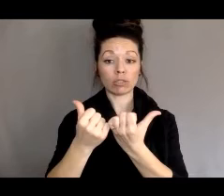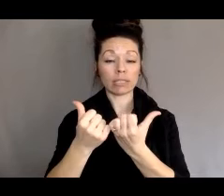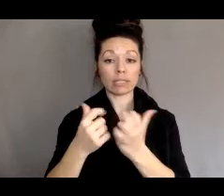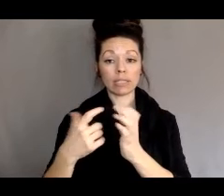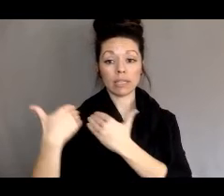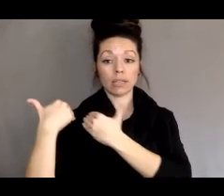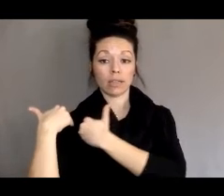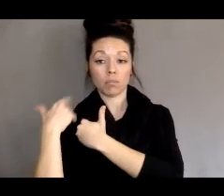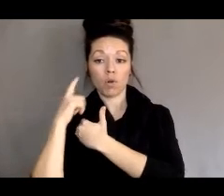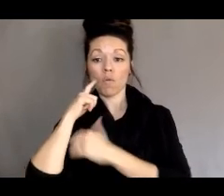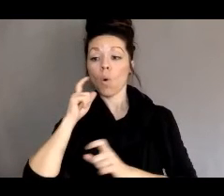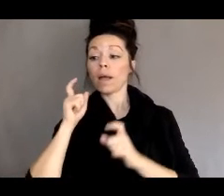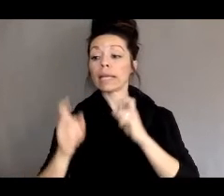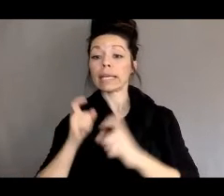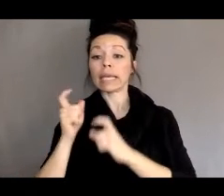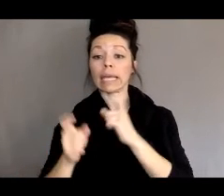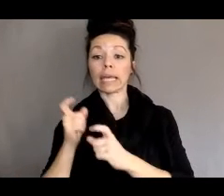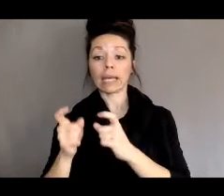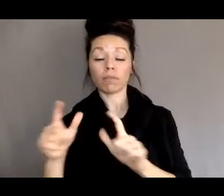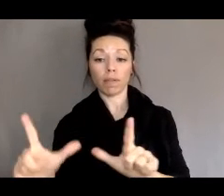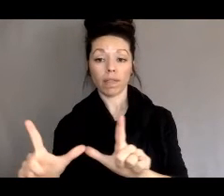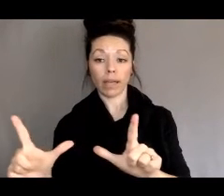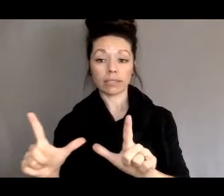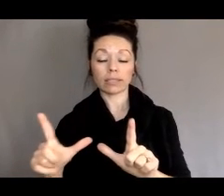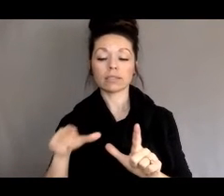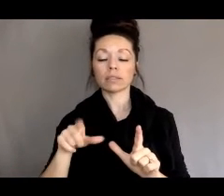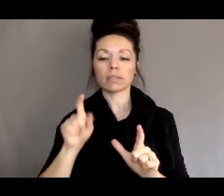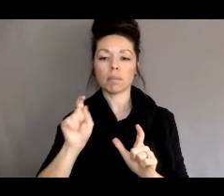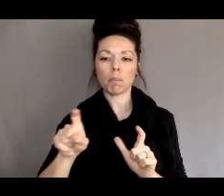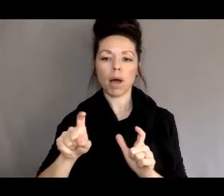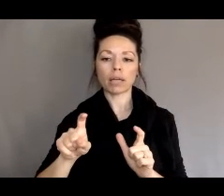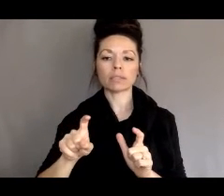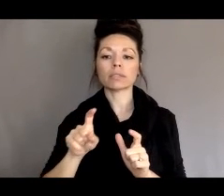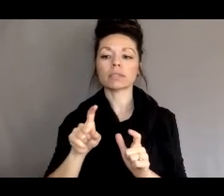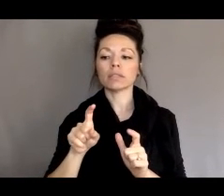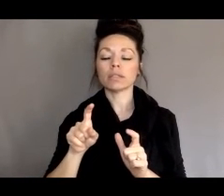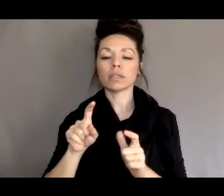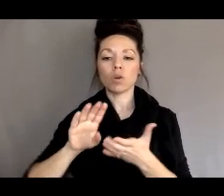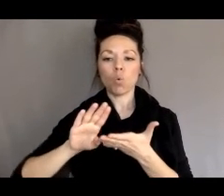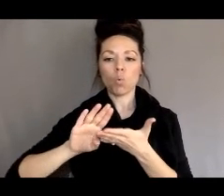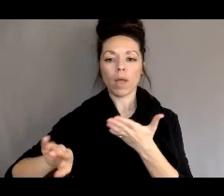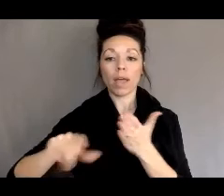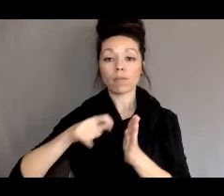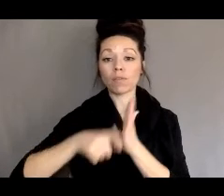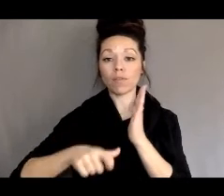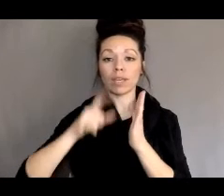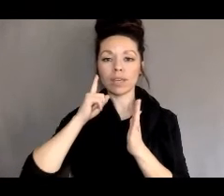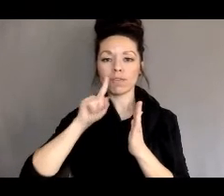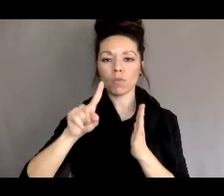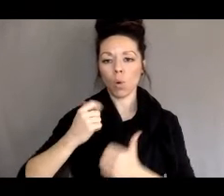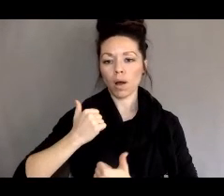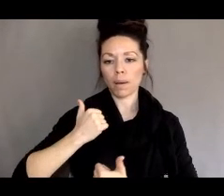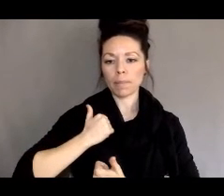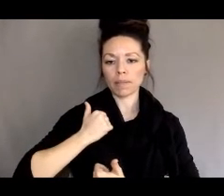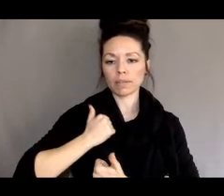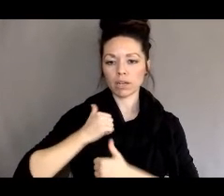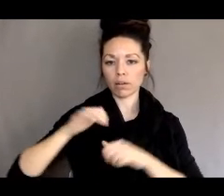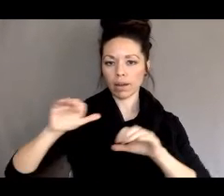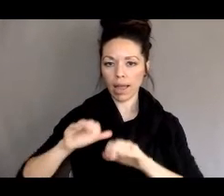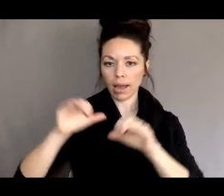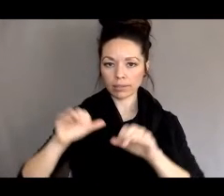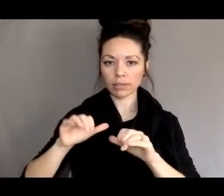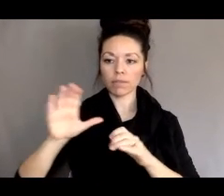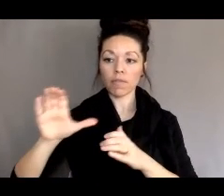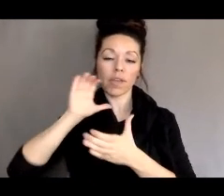to waive their fees to active military members, their spouses, and/or